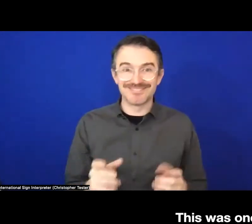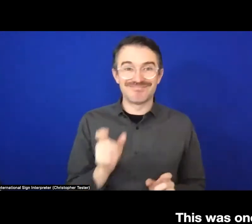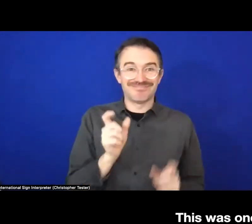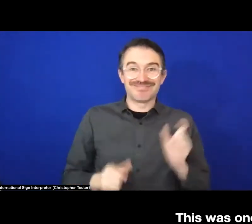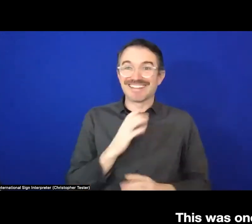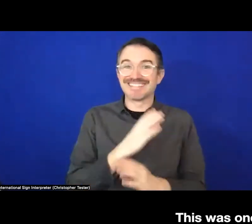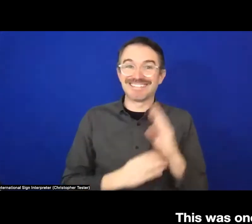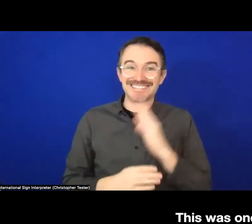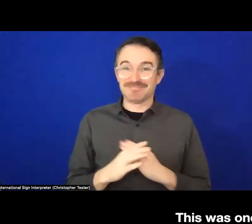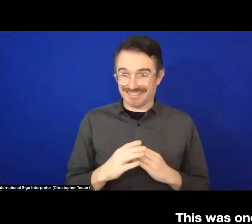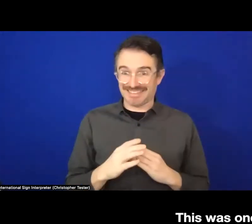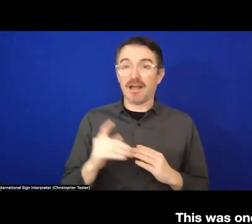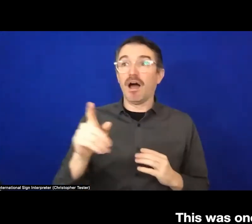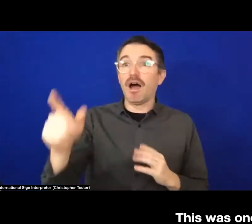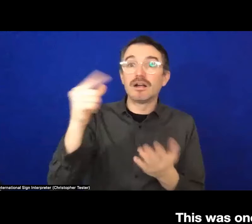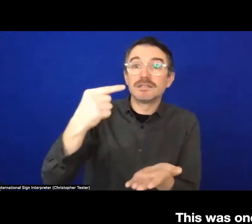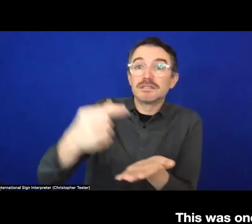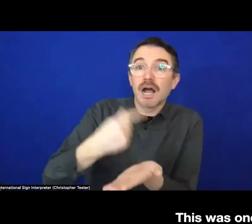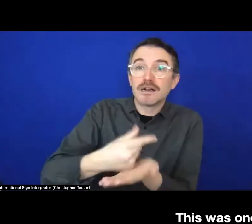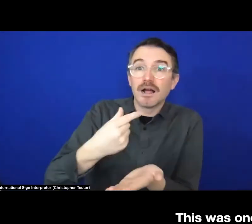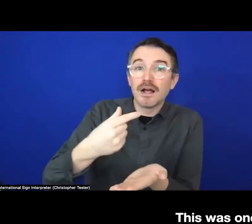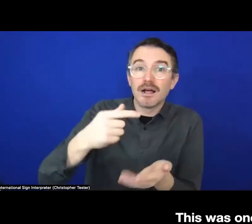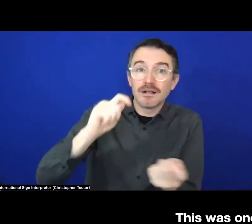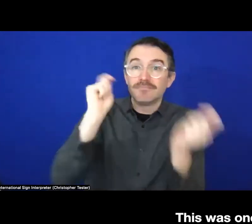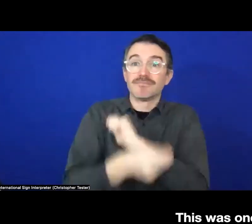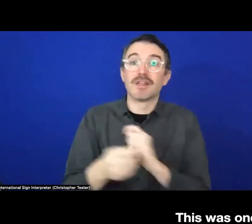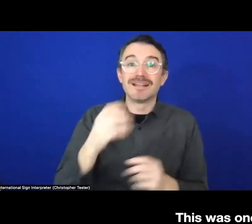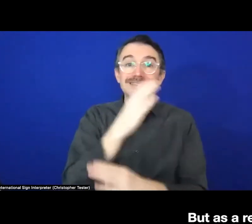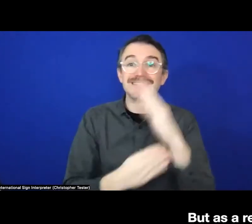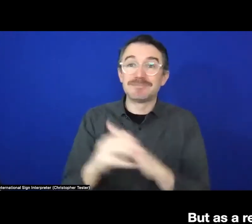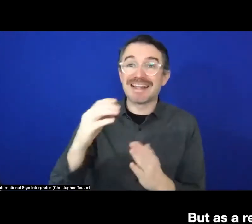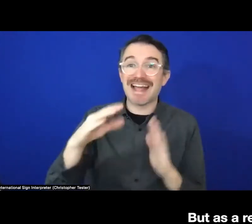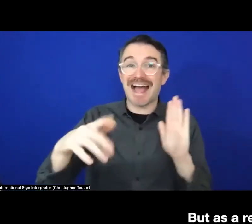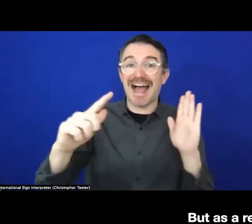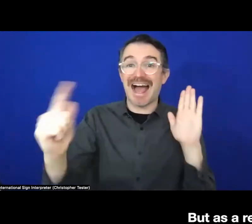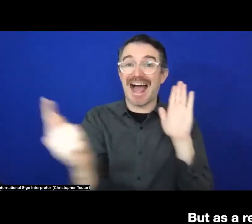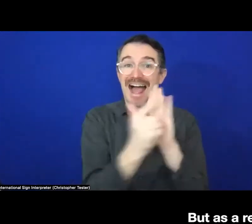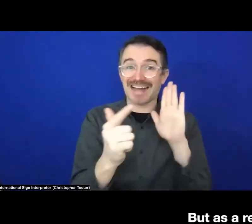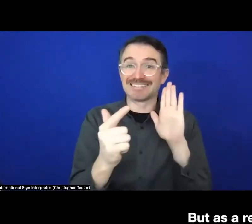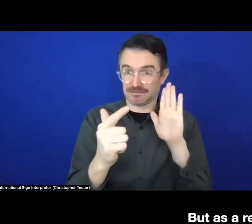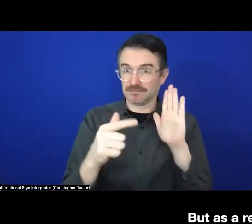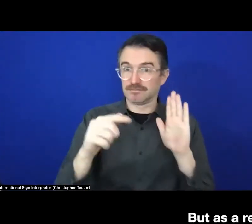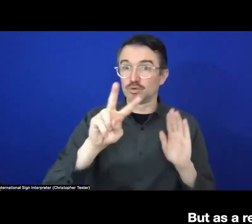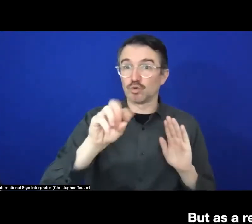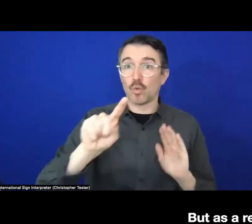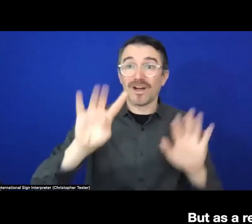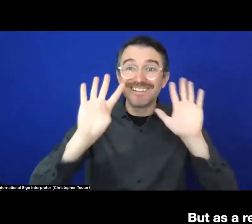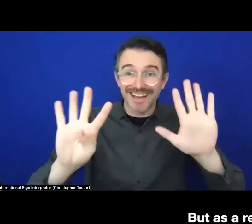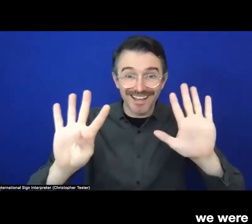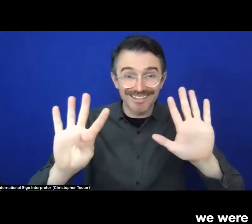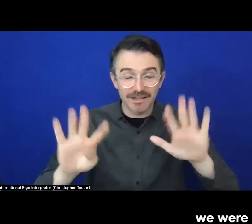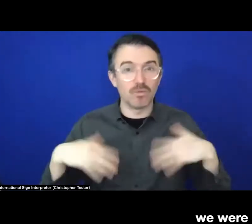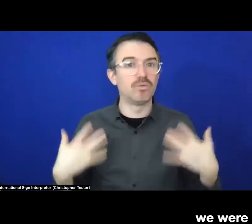2019 enacted. This was one of the laws that had been in Parliament for more than 10 years, but as a result of our engagement on